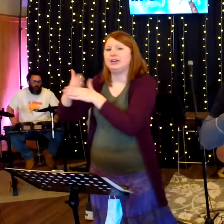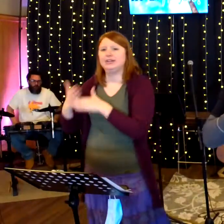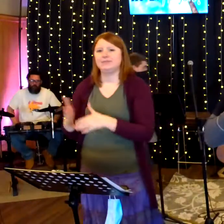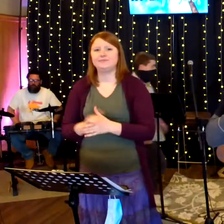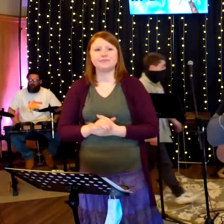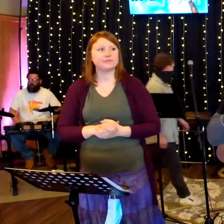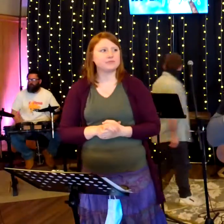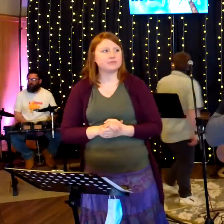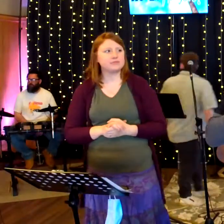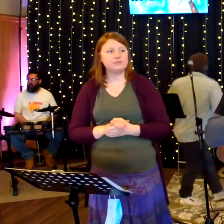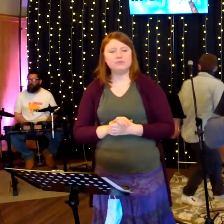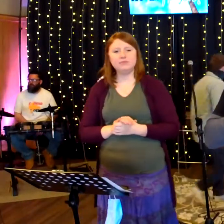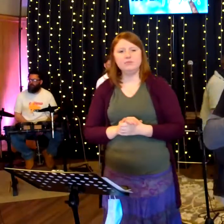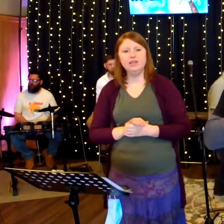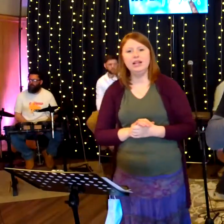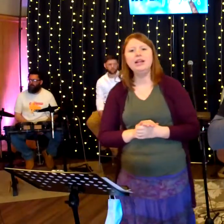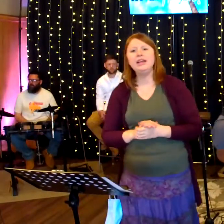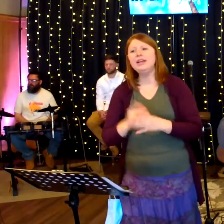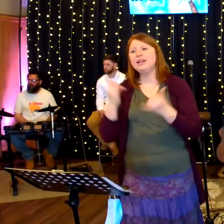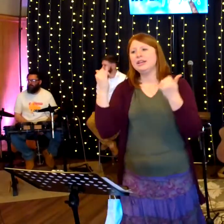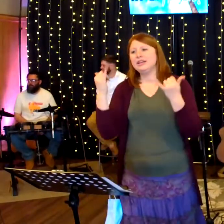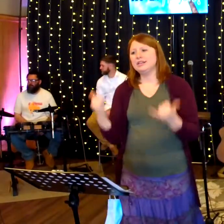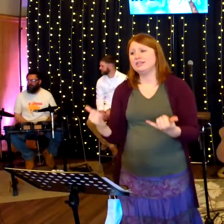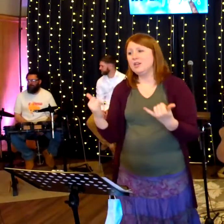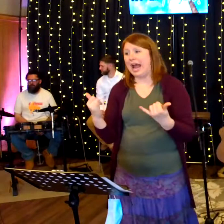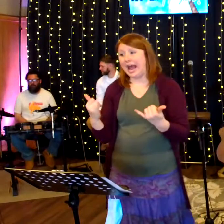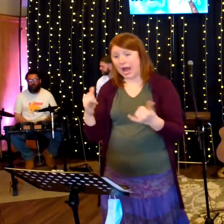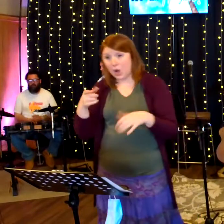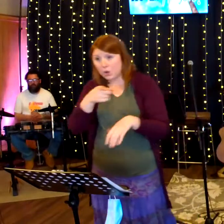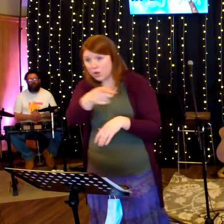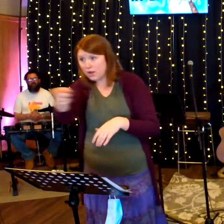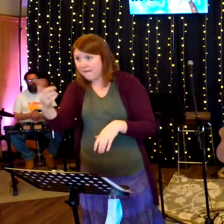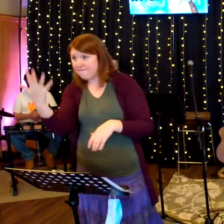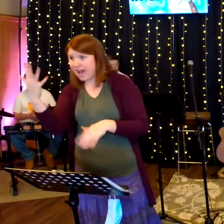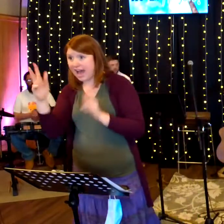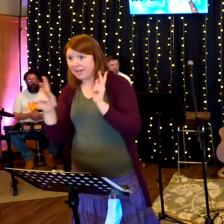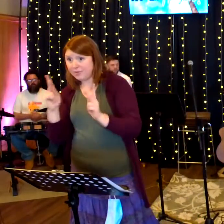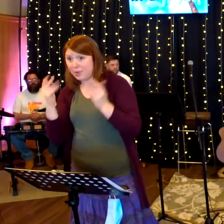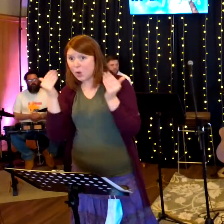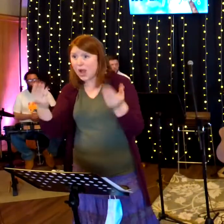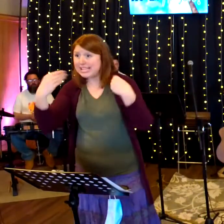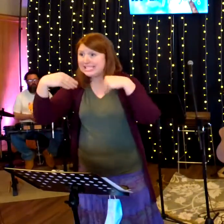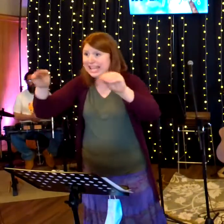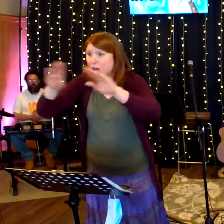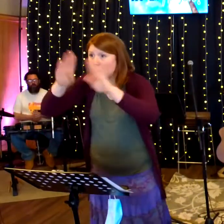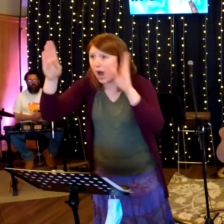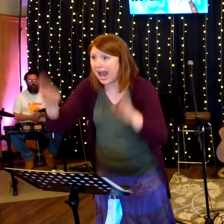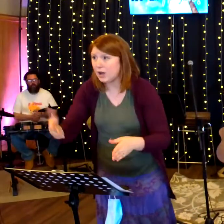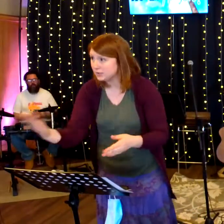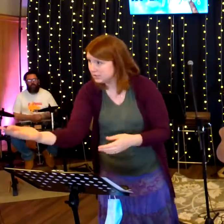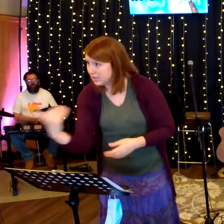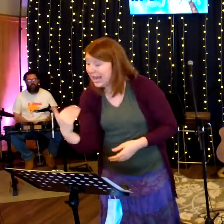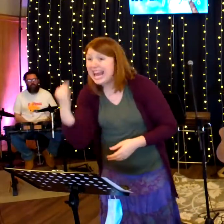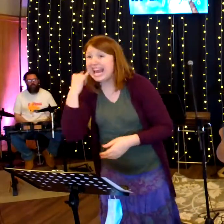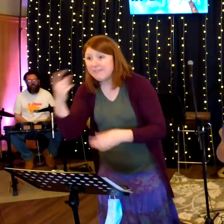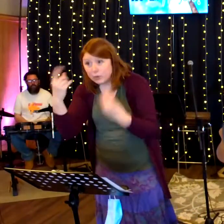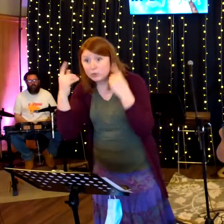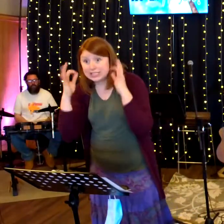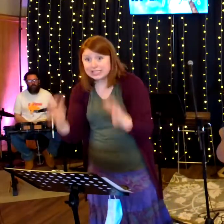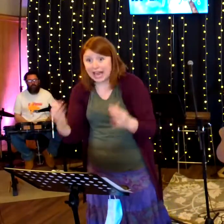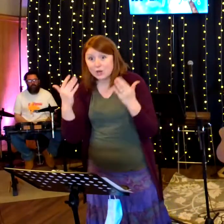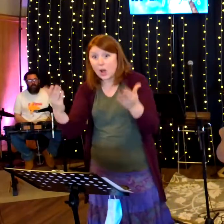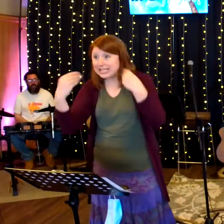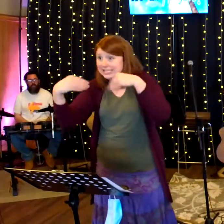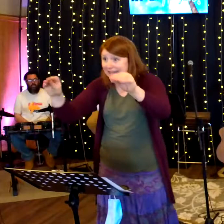point at which we're going to offer. I'm going to offer the first five people to sell your house and give the proceeds to the church. We'll get a free JC baseball cap and